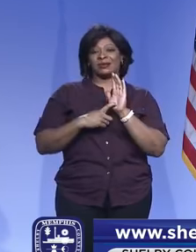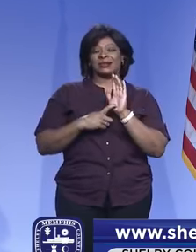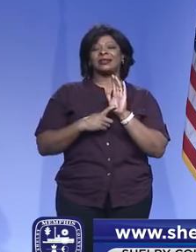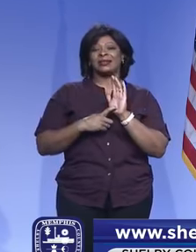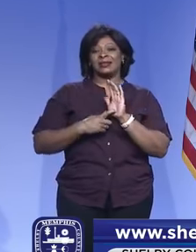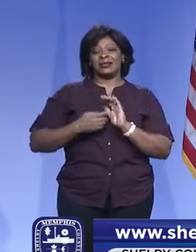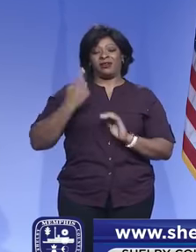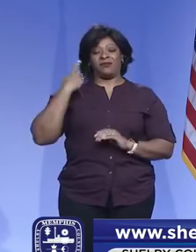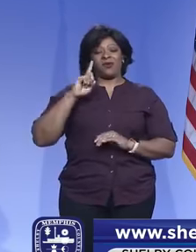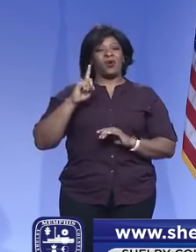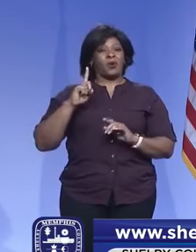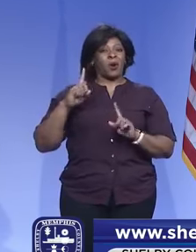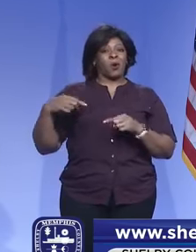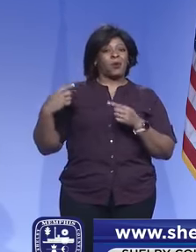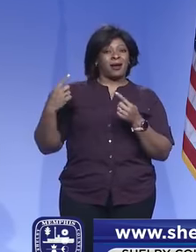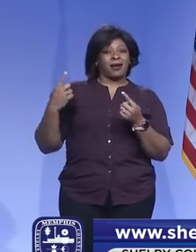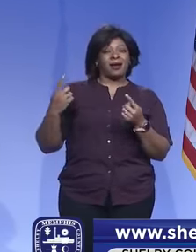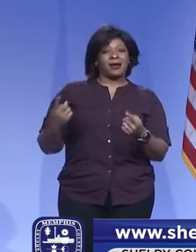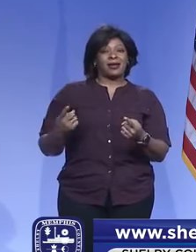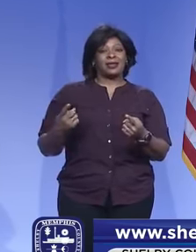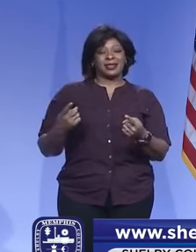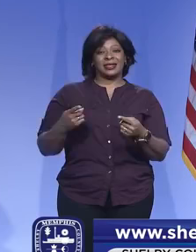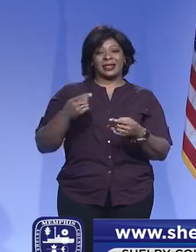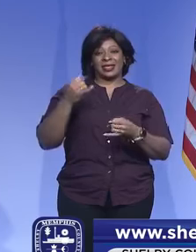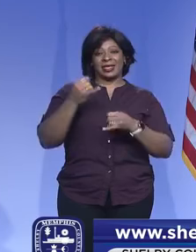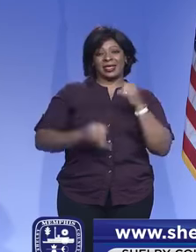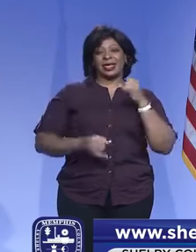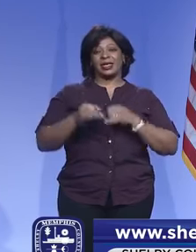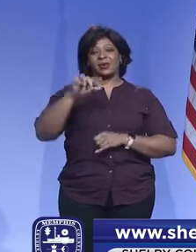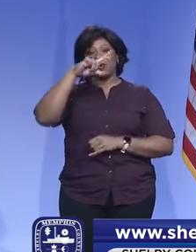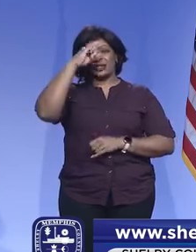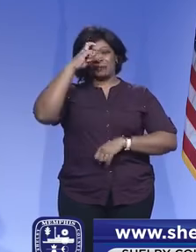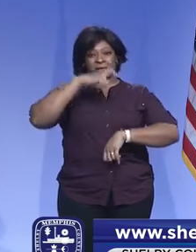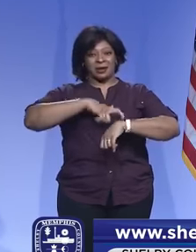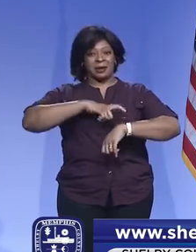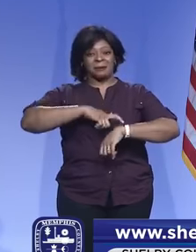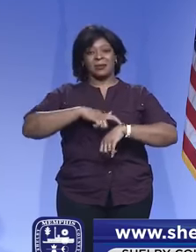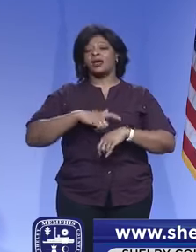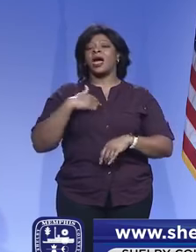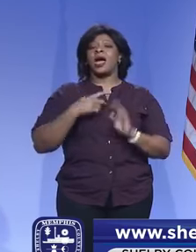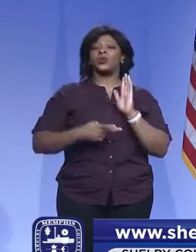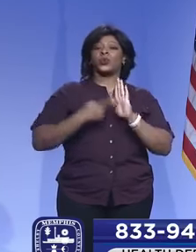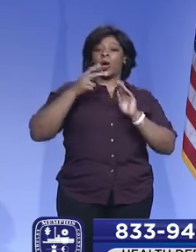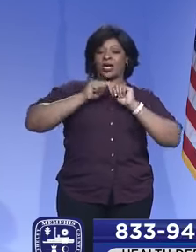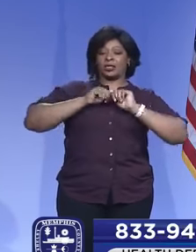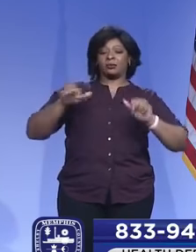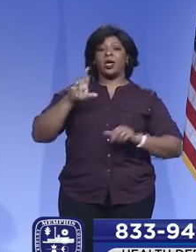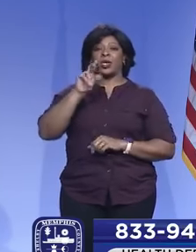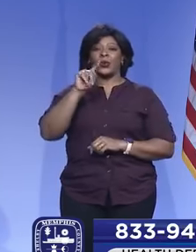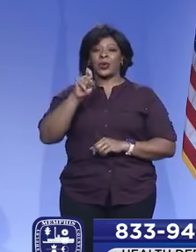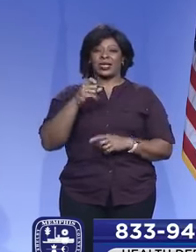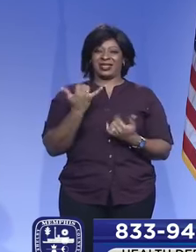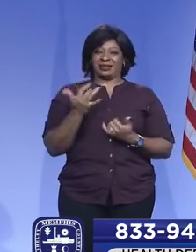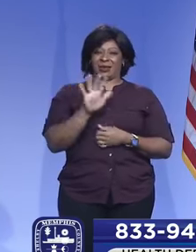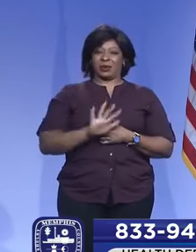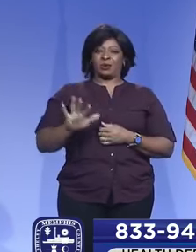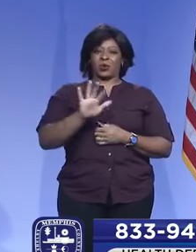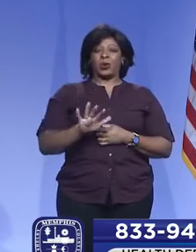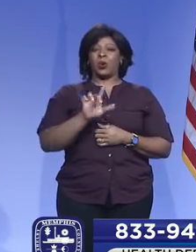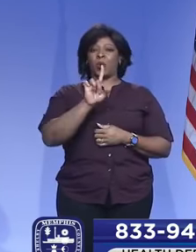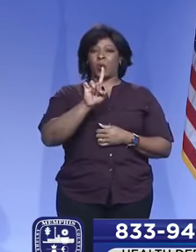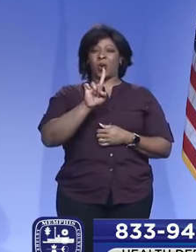for a significant portion of the end of the summer. Our reproductive rate currently is right about